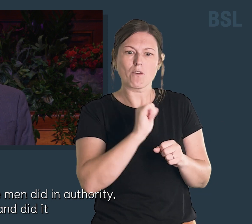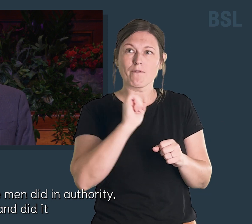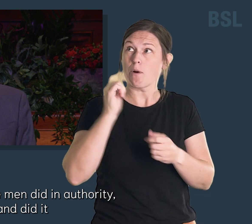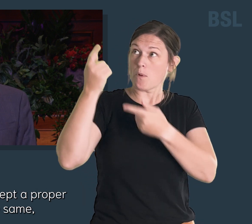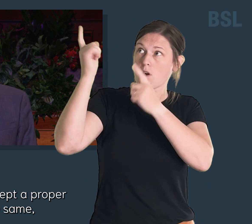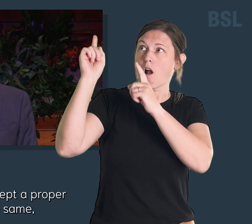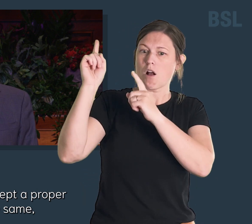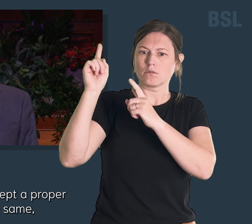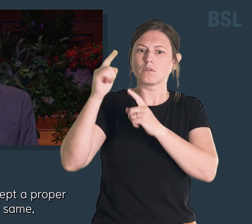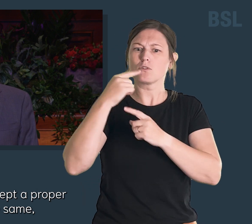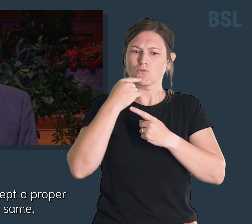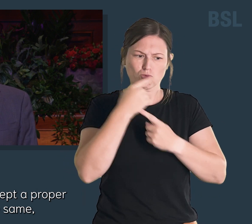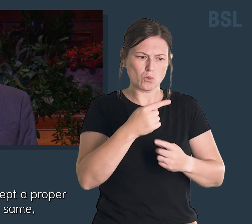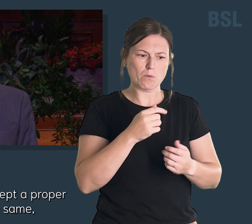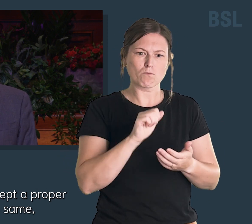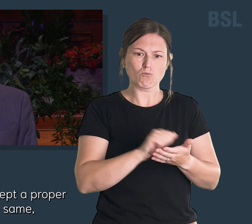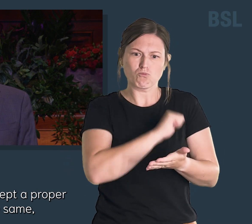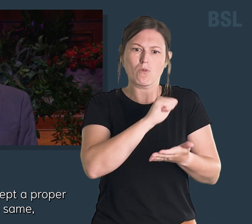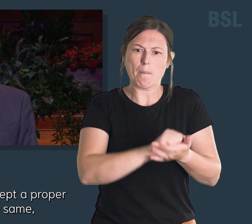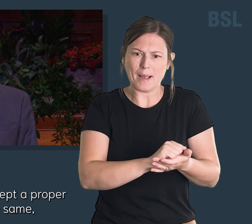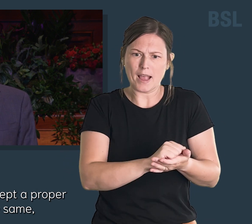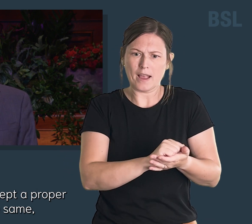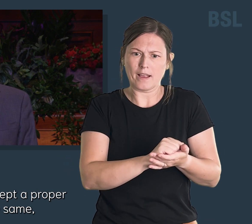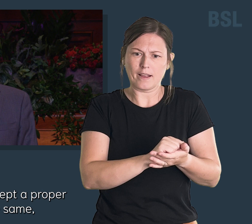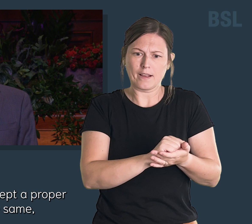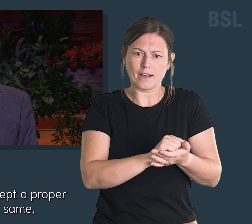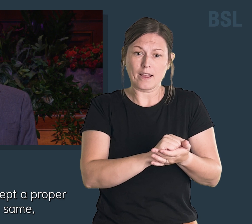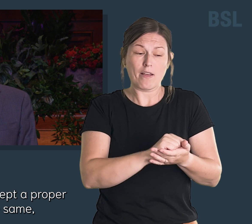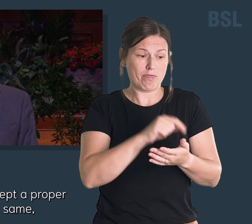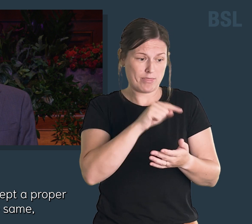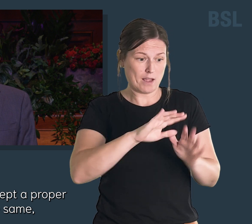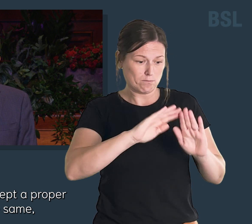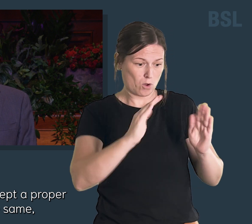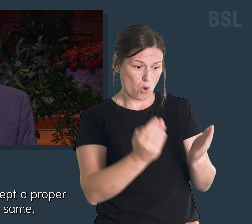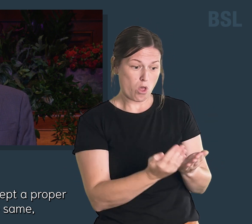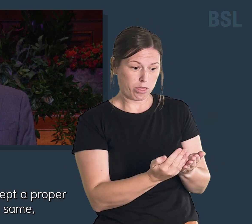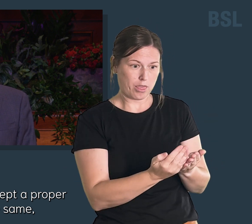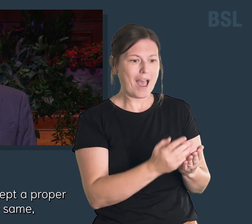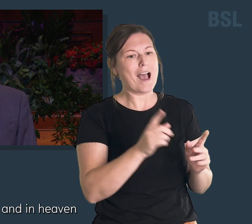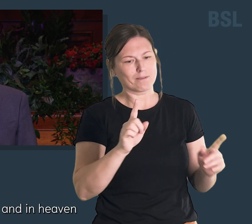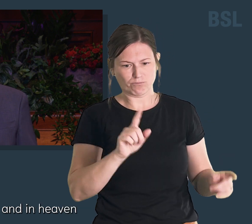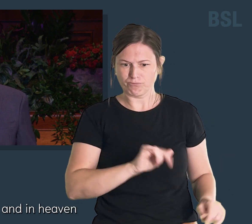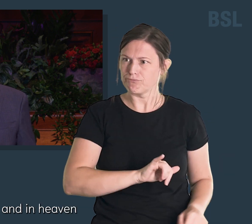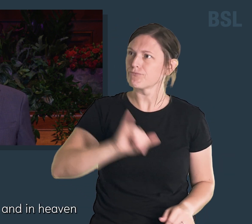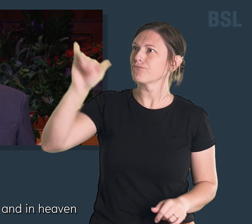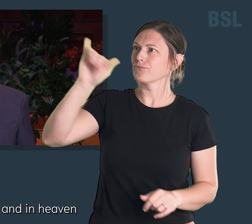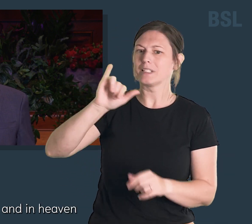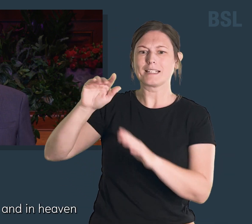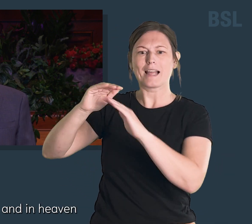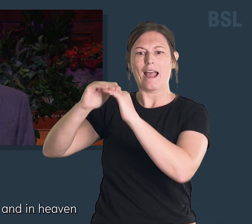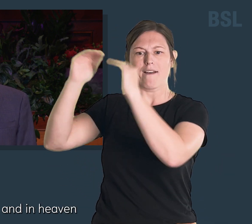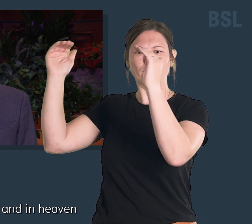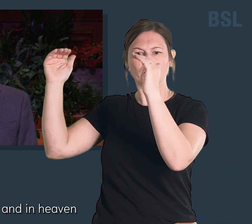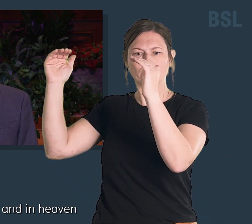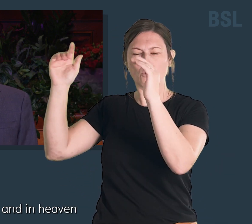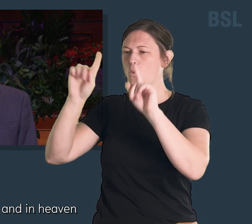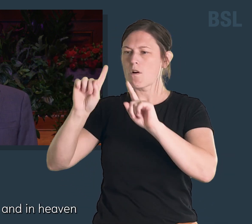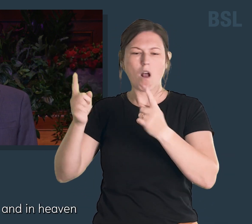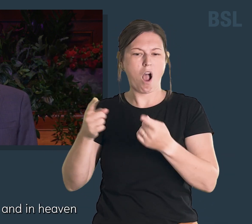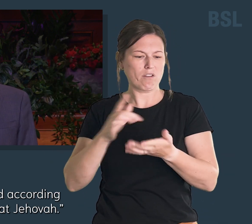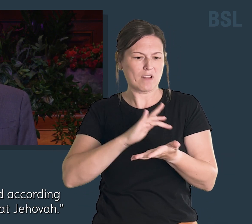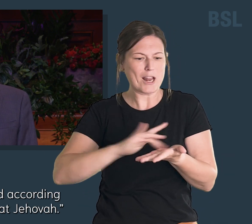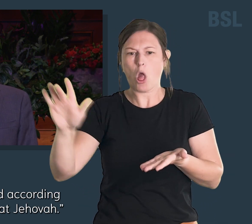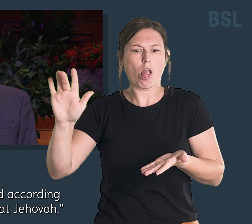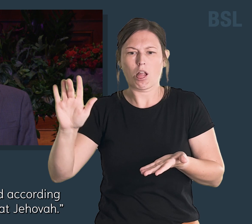and did it truly and faithfully, and kept a proper and faithful record of the same, it became a law on earth and in heaven,